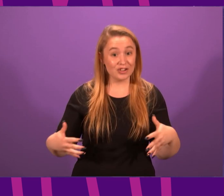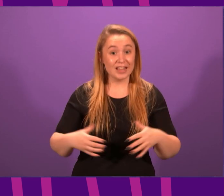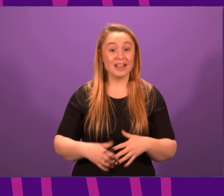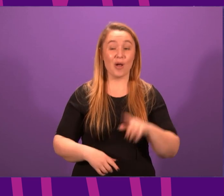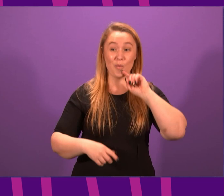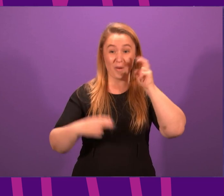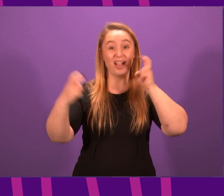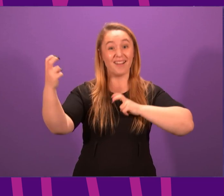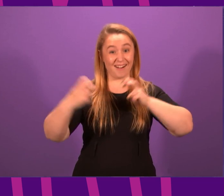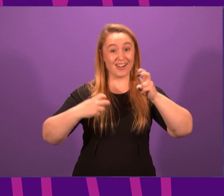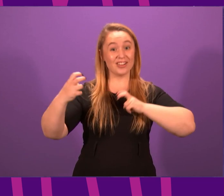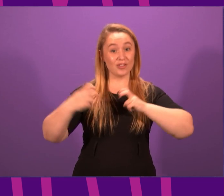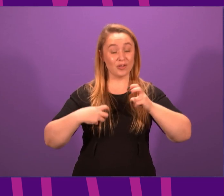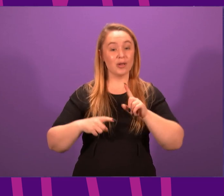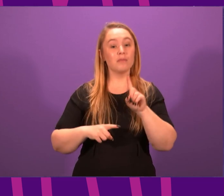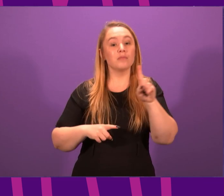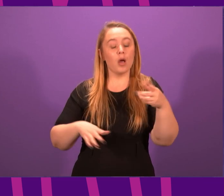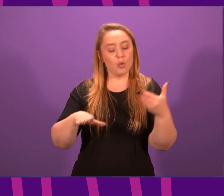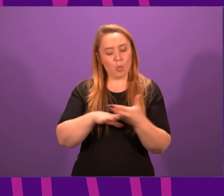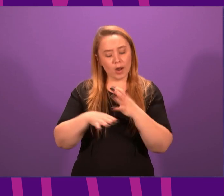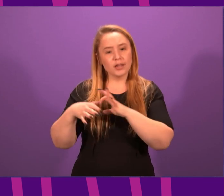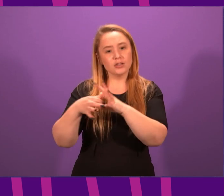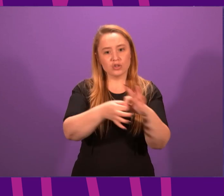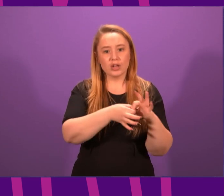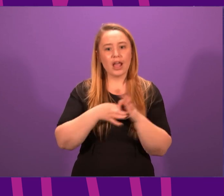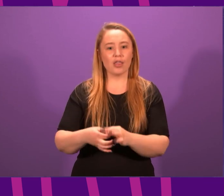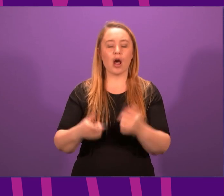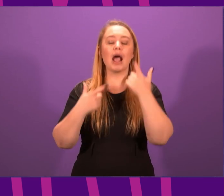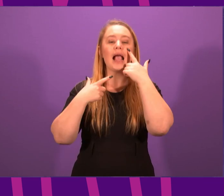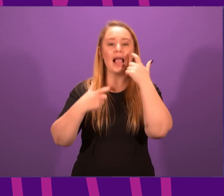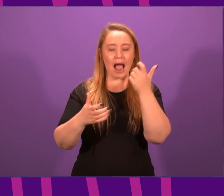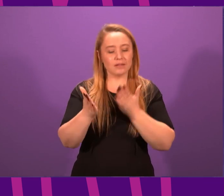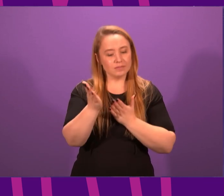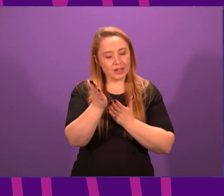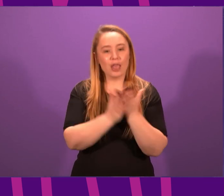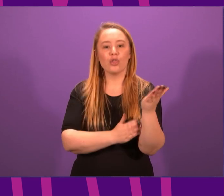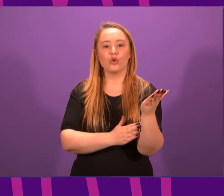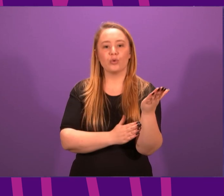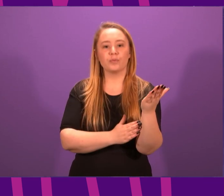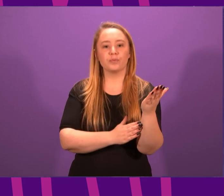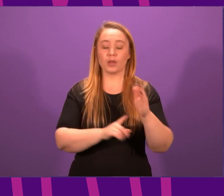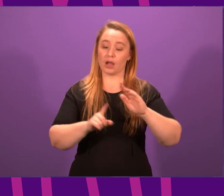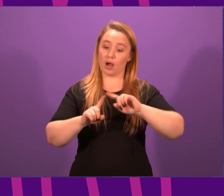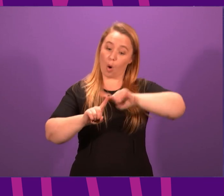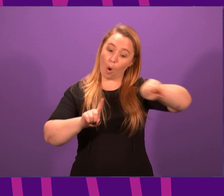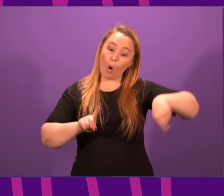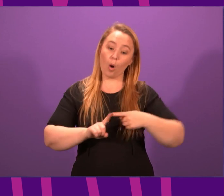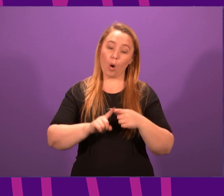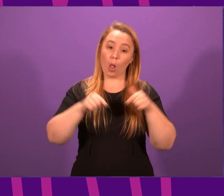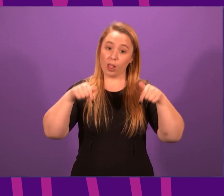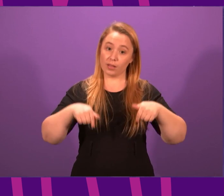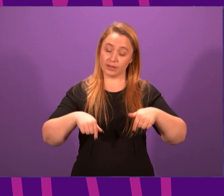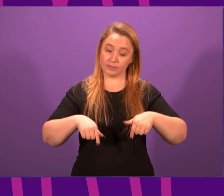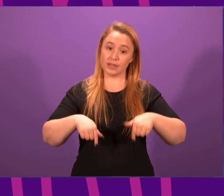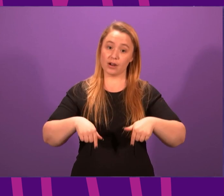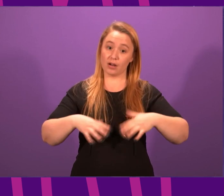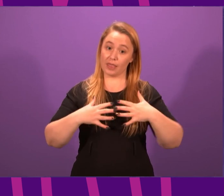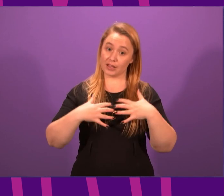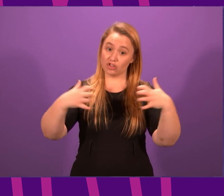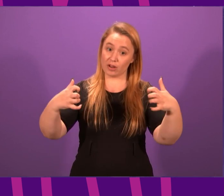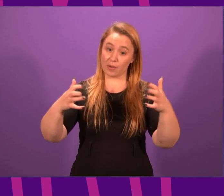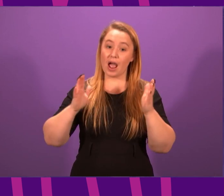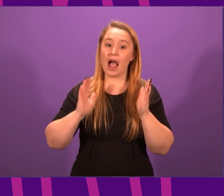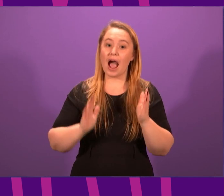without argument, but working together, we can get through this. Every single one of us in this chamber has to